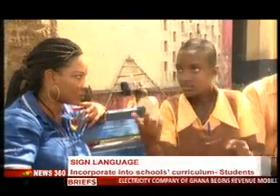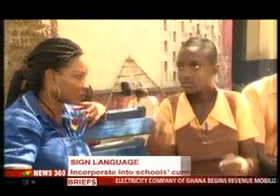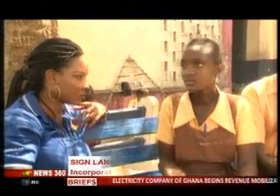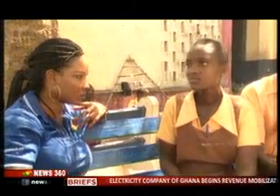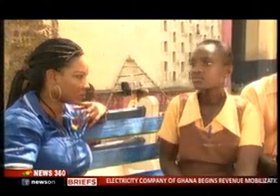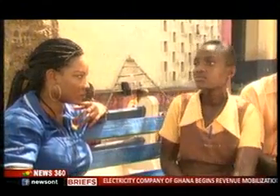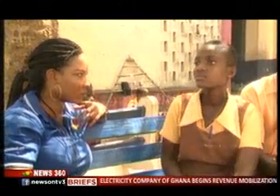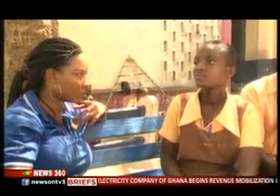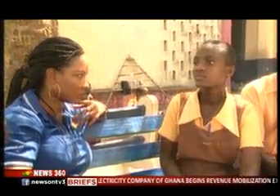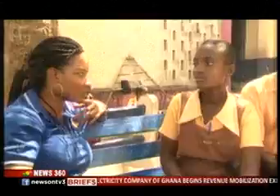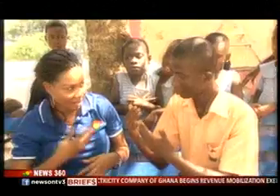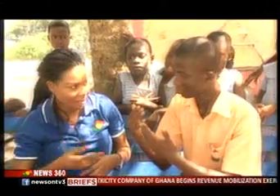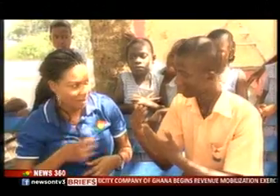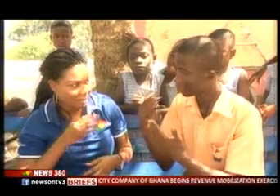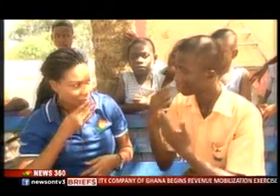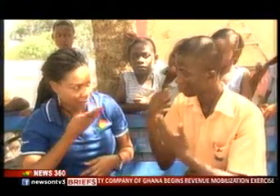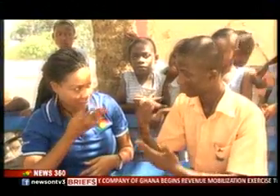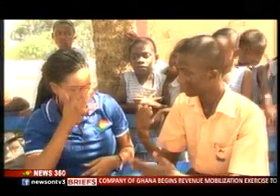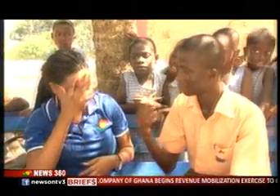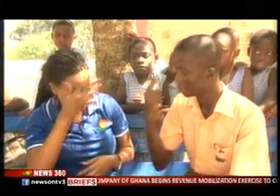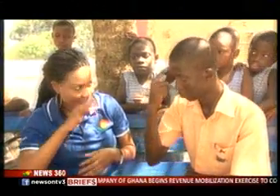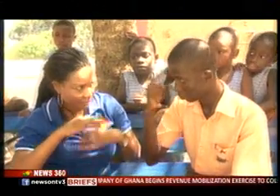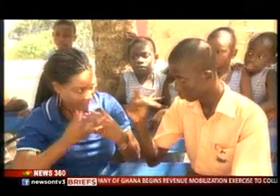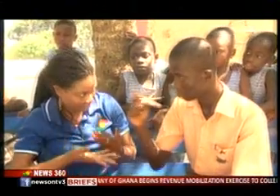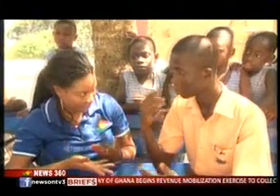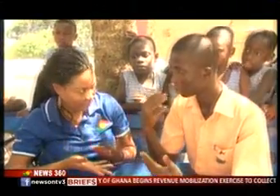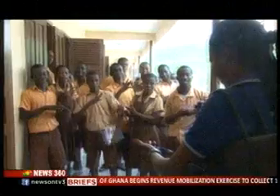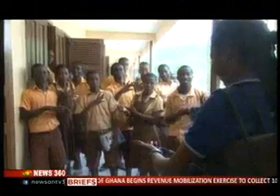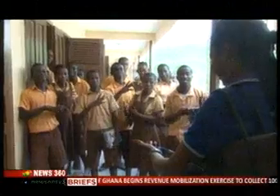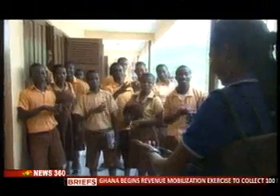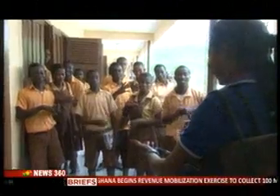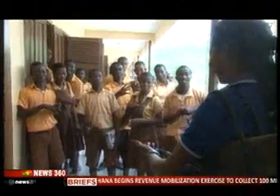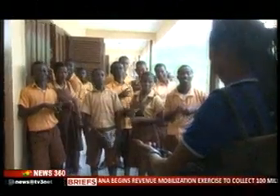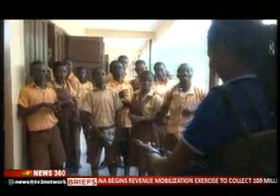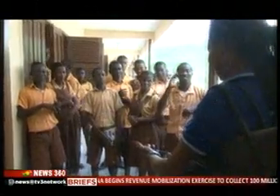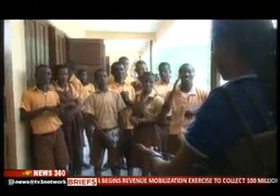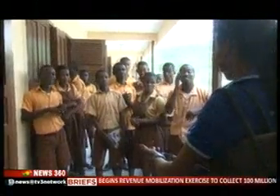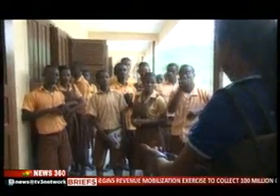in the school's curriculum to enable busy communication with the speech and hearing impaired.